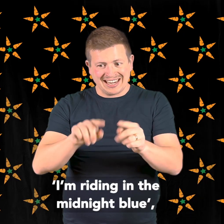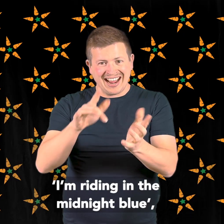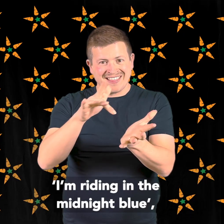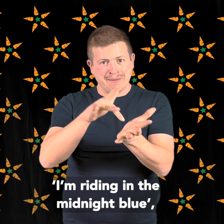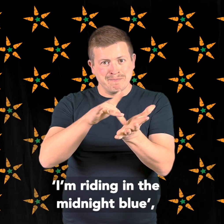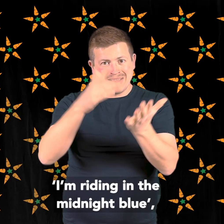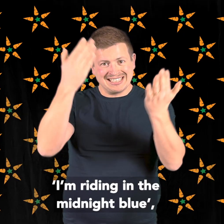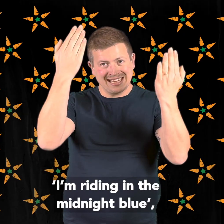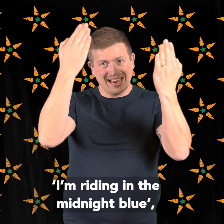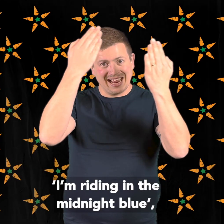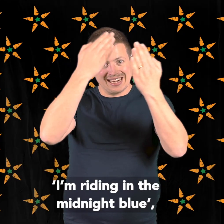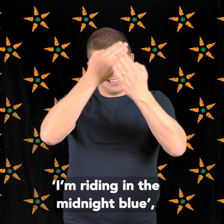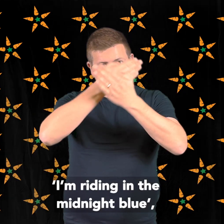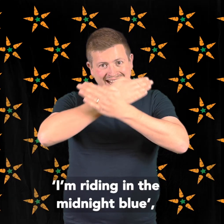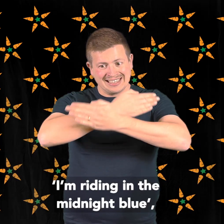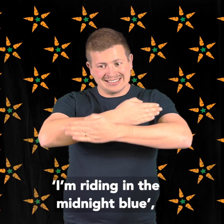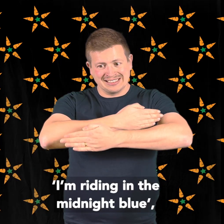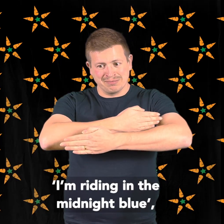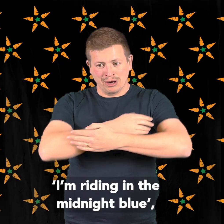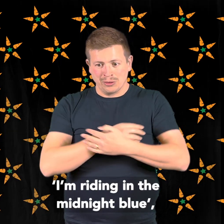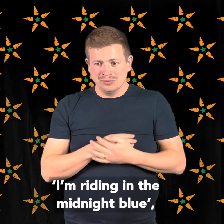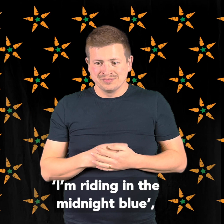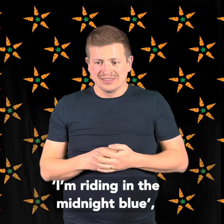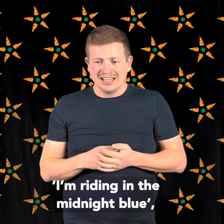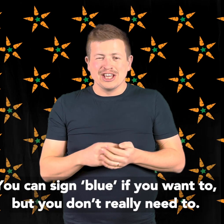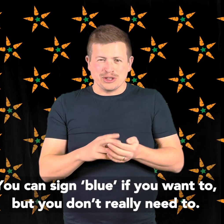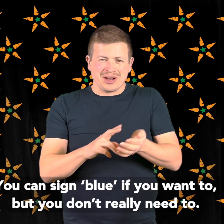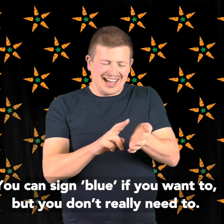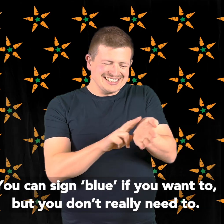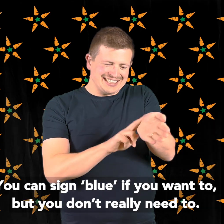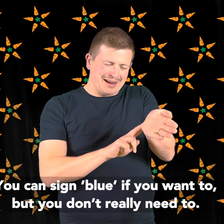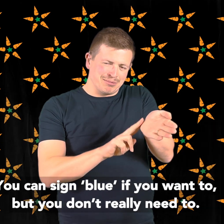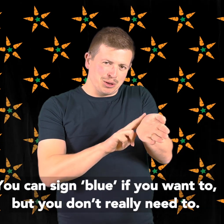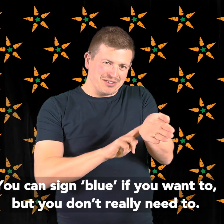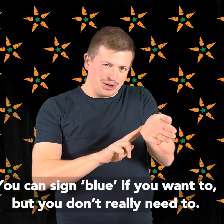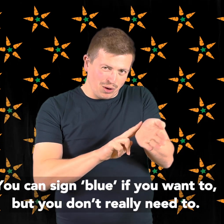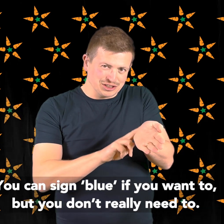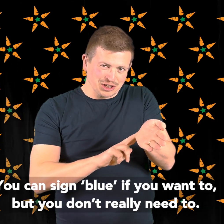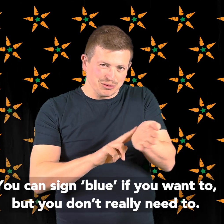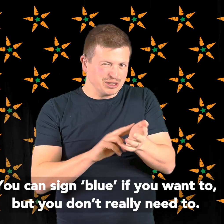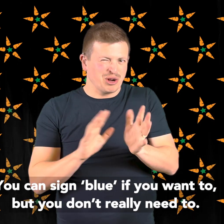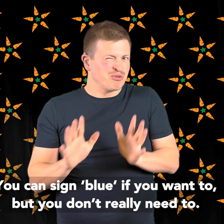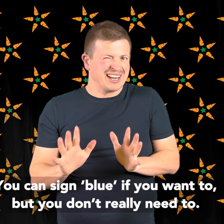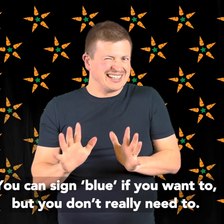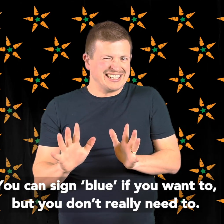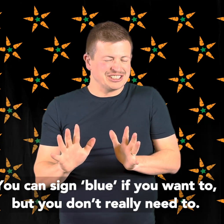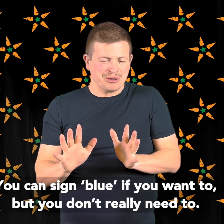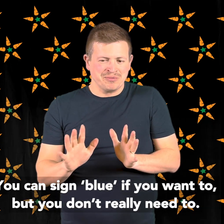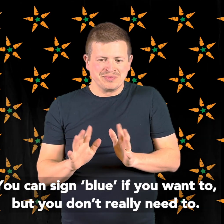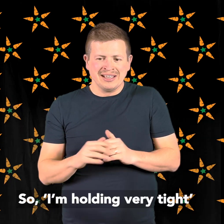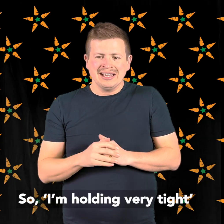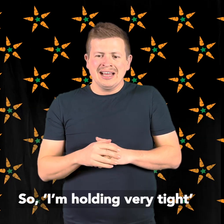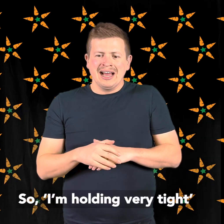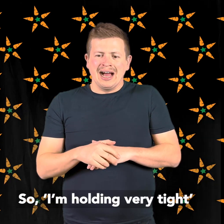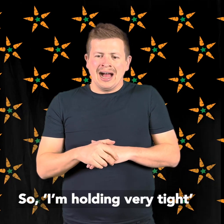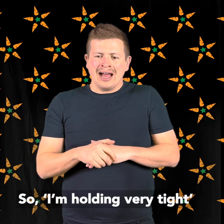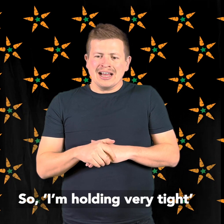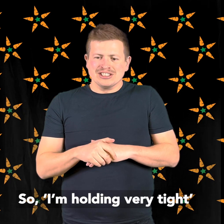in the midnight blue. You can sign blue if you want to, but you don't really need to. So